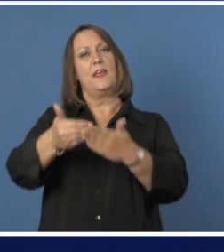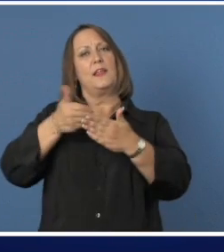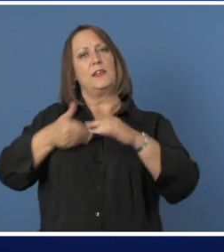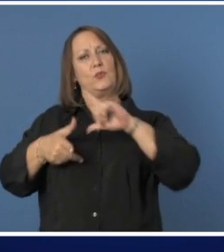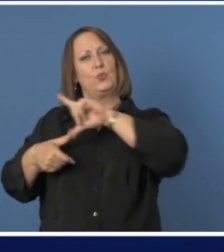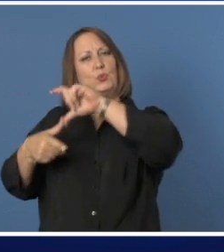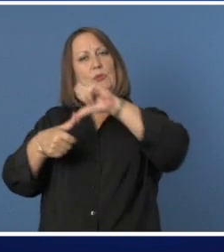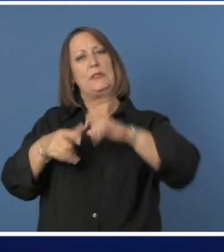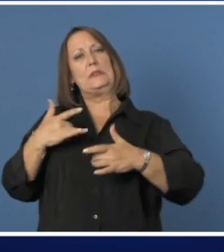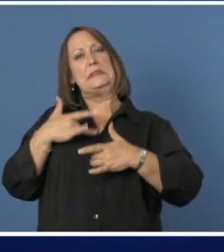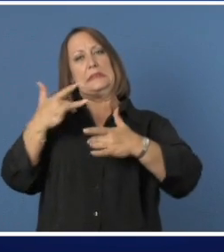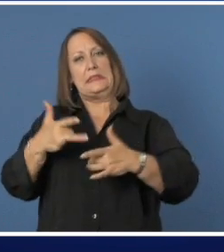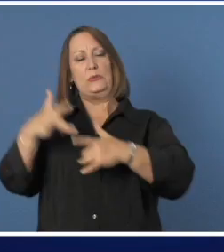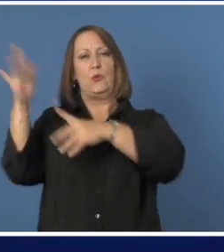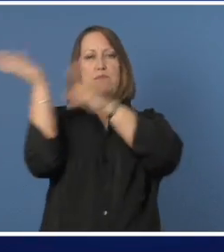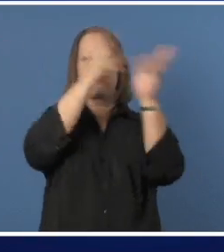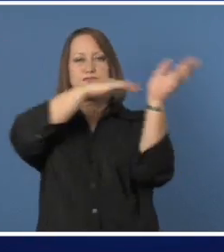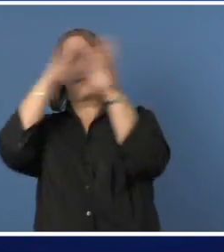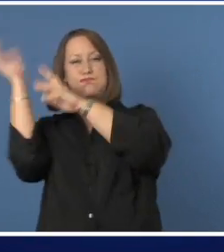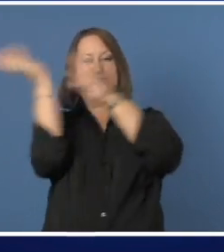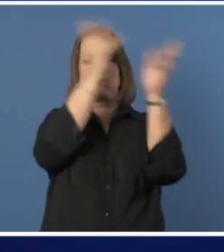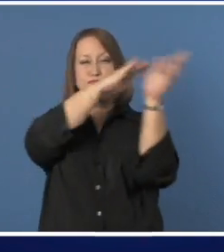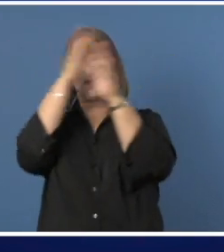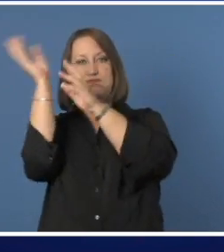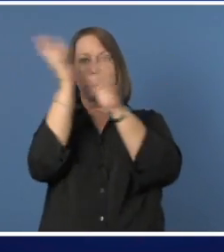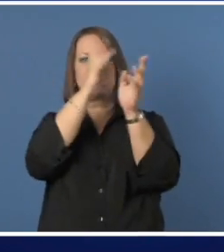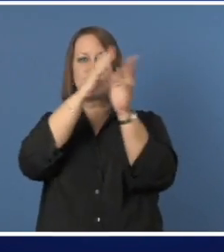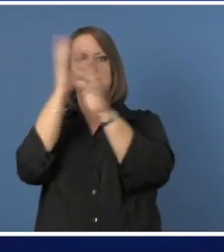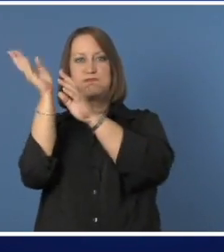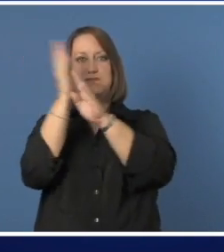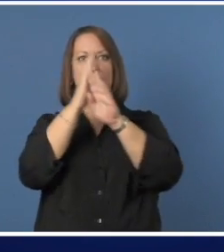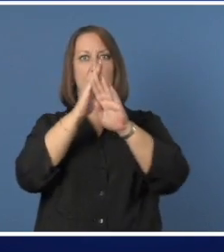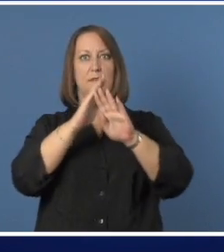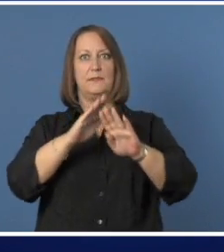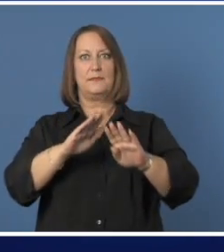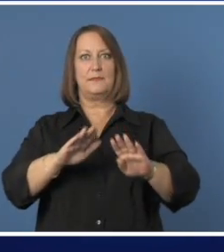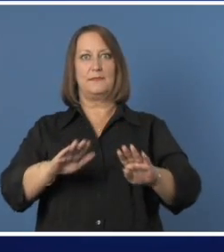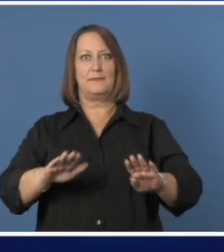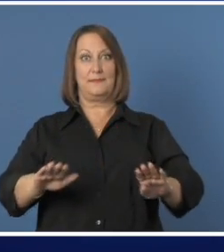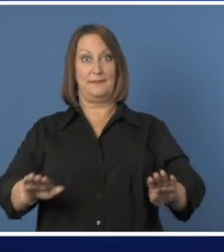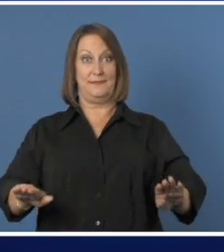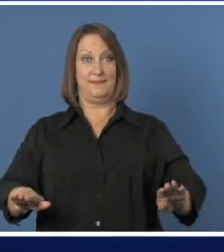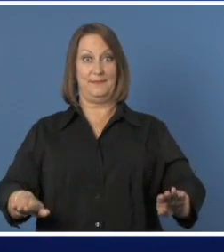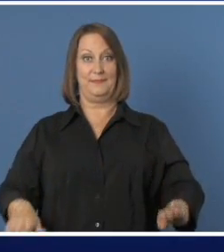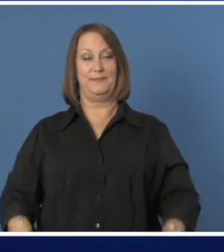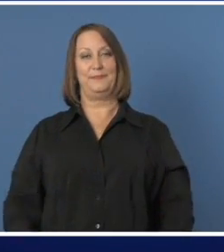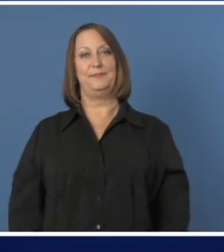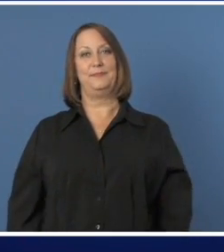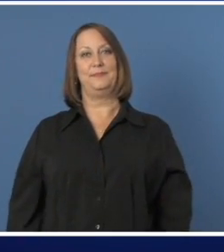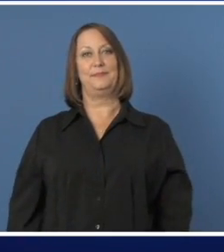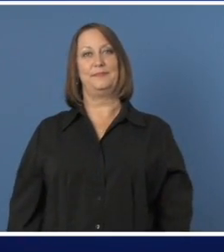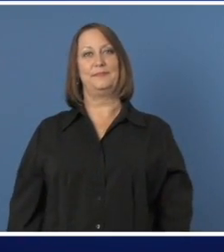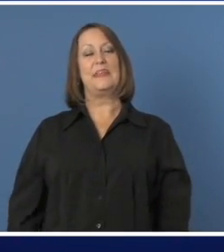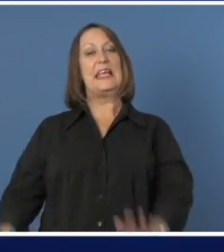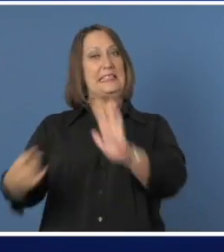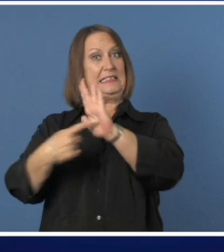before a tornado hits the wind may die down and the air may become very still